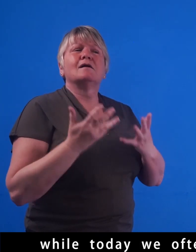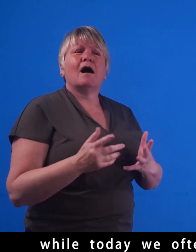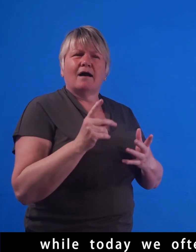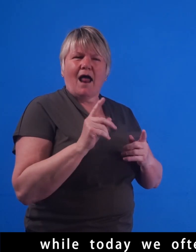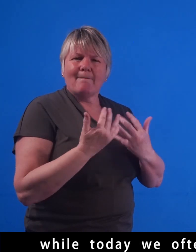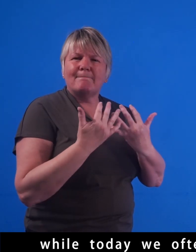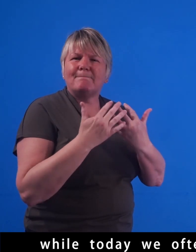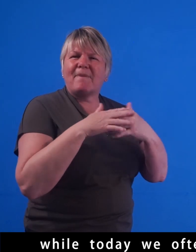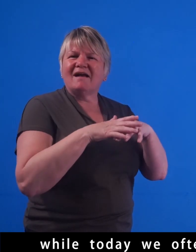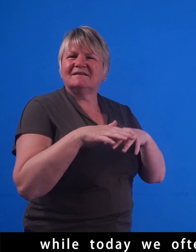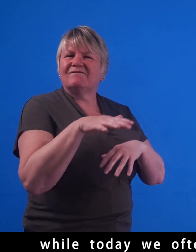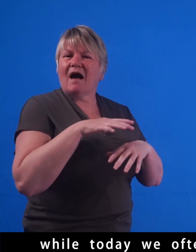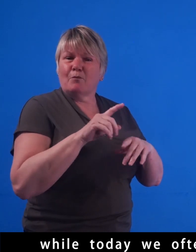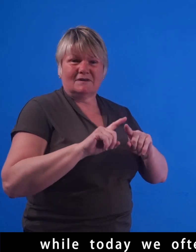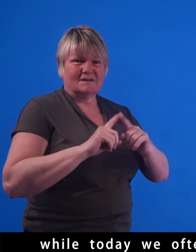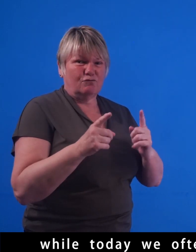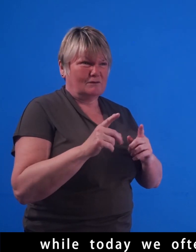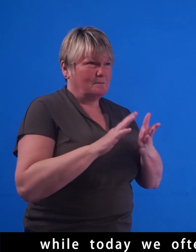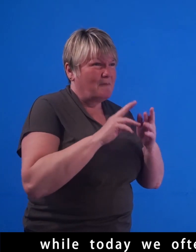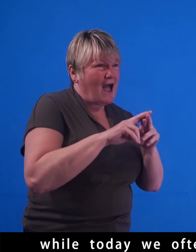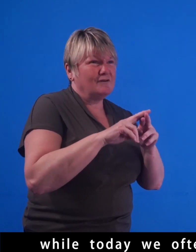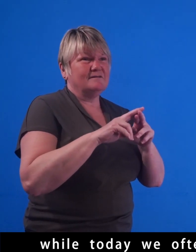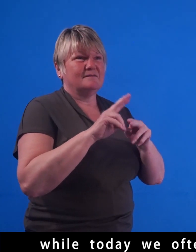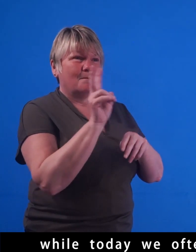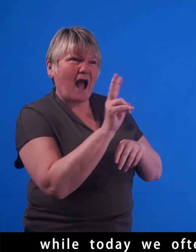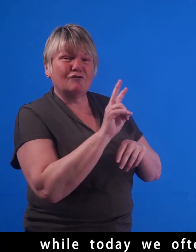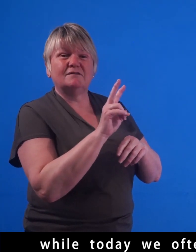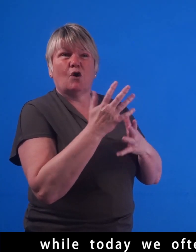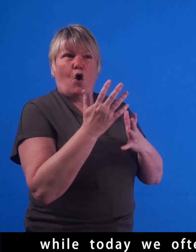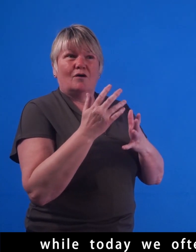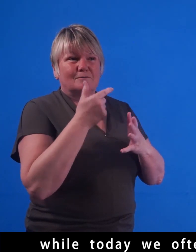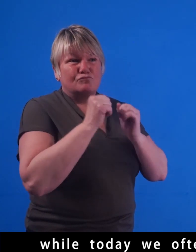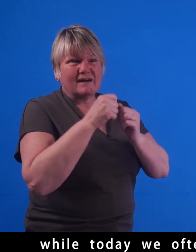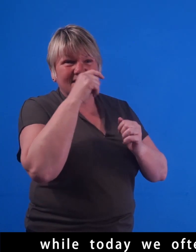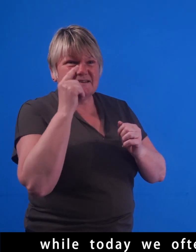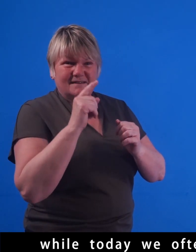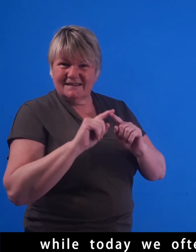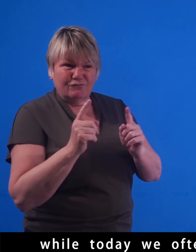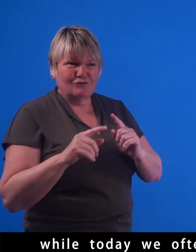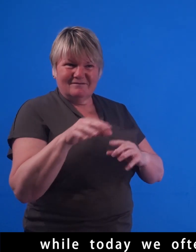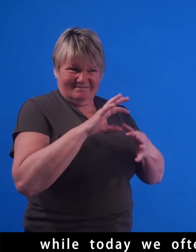While today, we often have blended families with different combinations of parents and